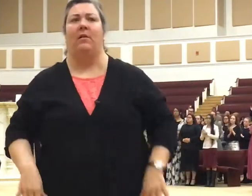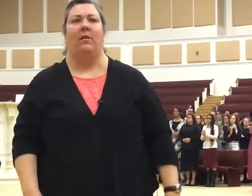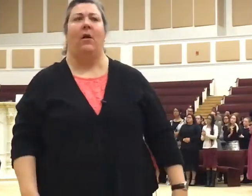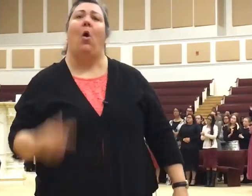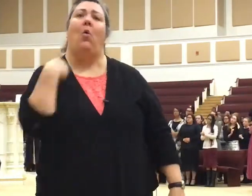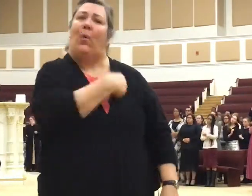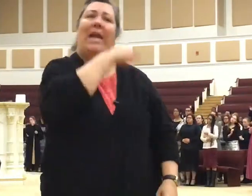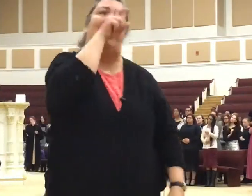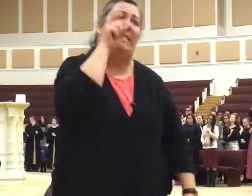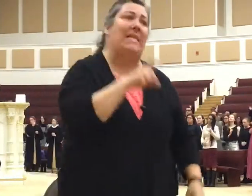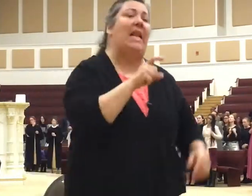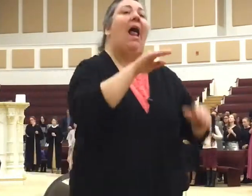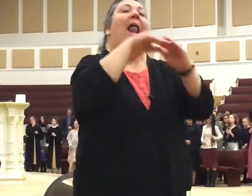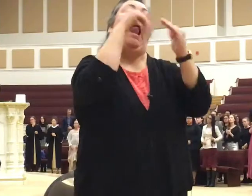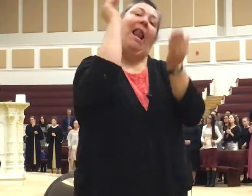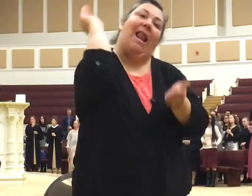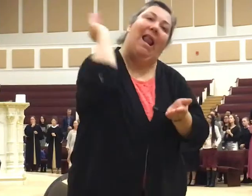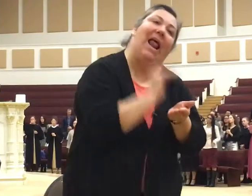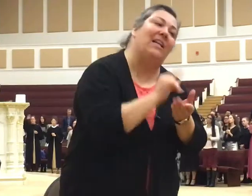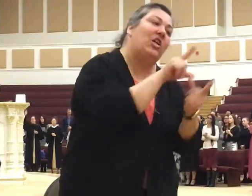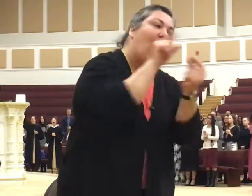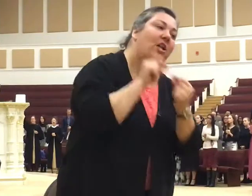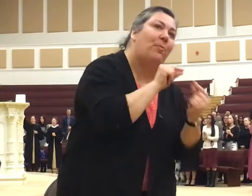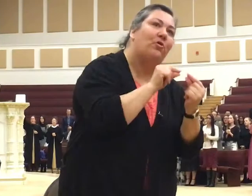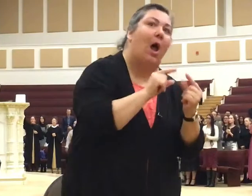We need less gossipers and more helpers.